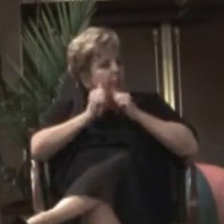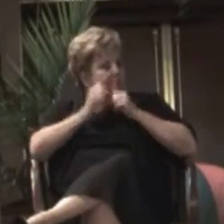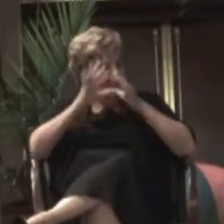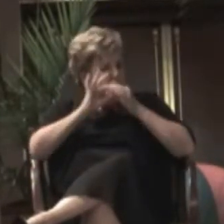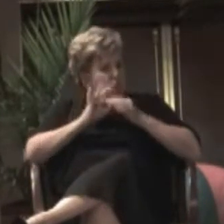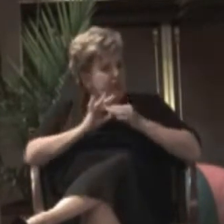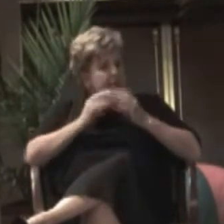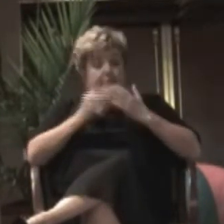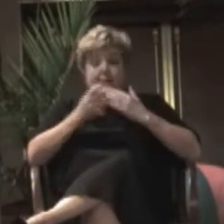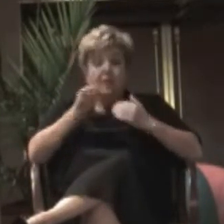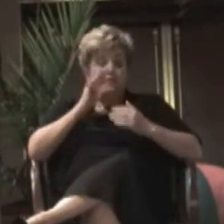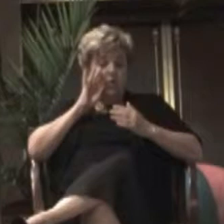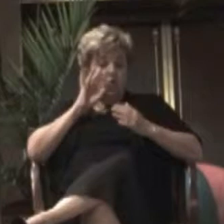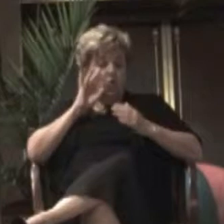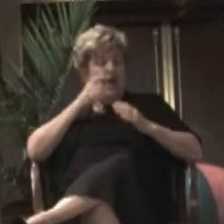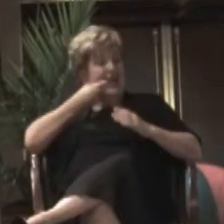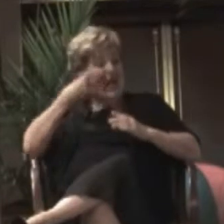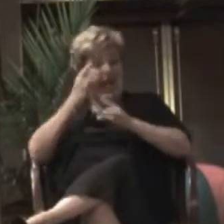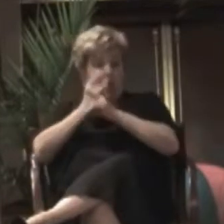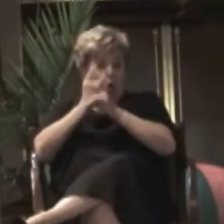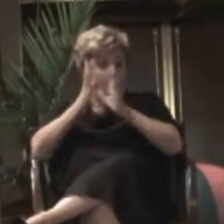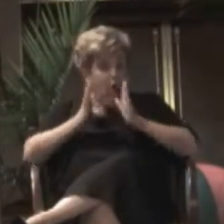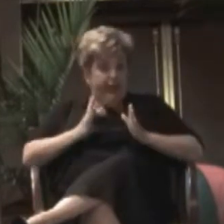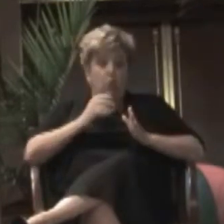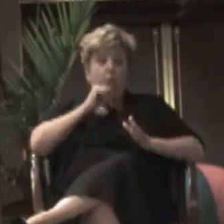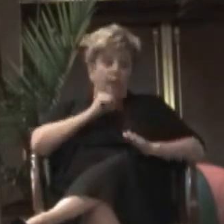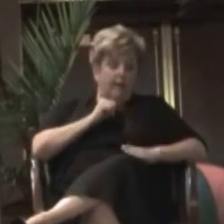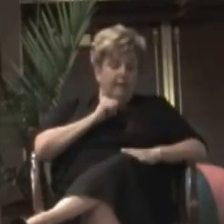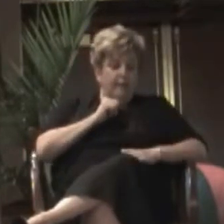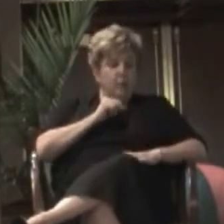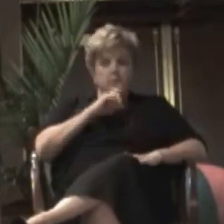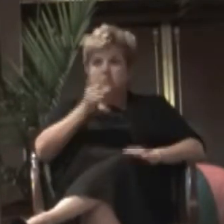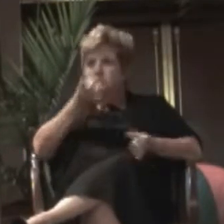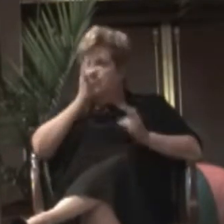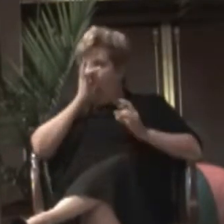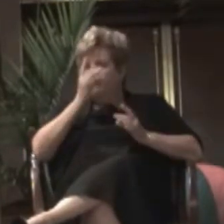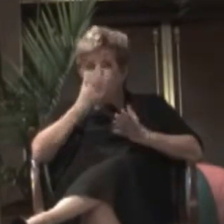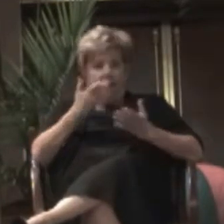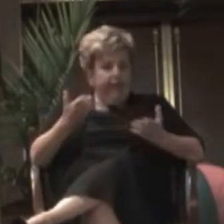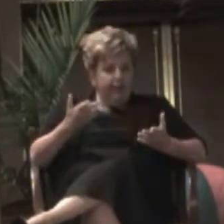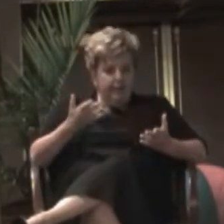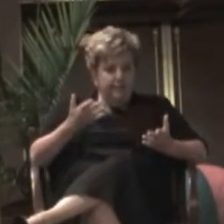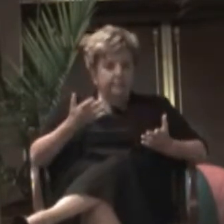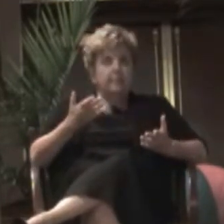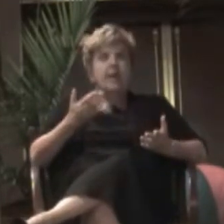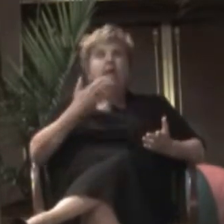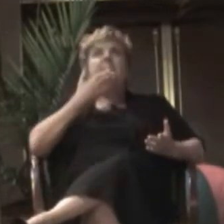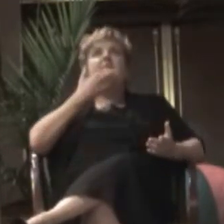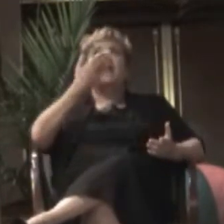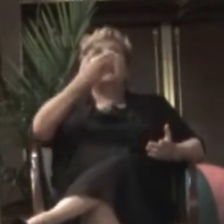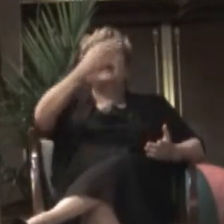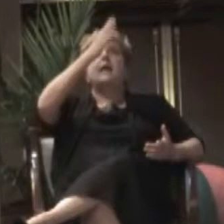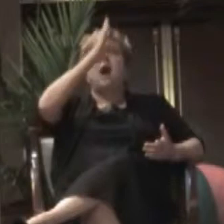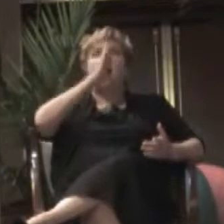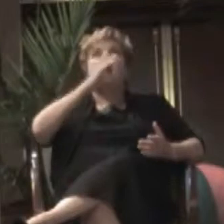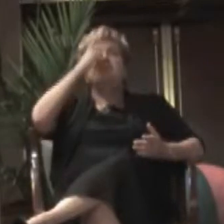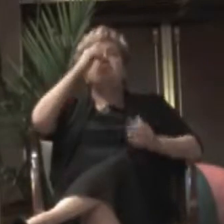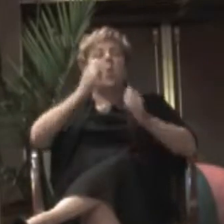the tragedy that so often ensues with alcoholism. It was just part of the deal. Thank God for most alcoholics.